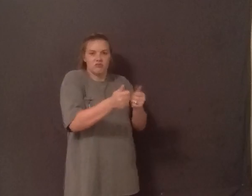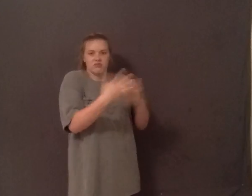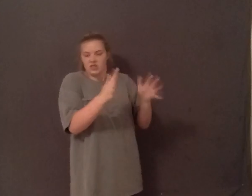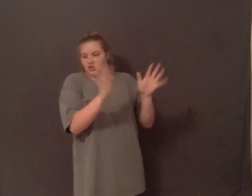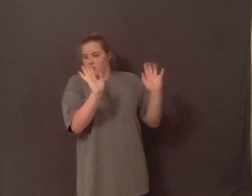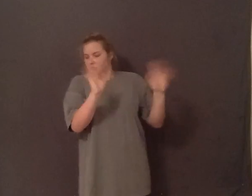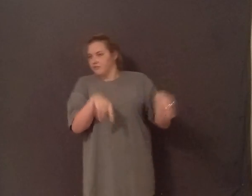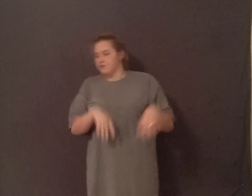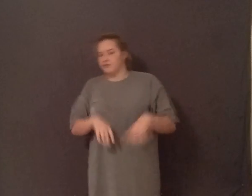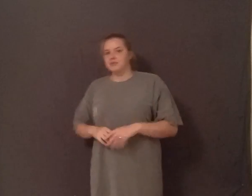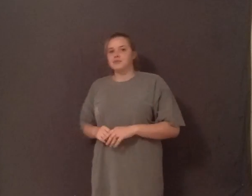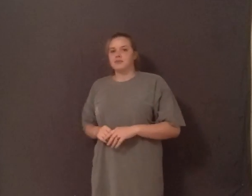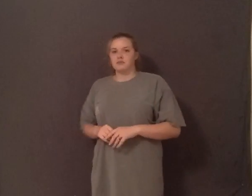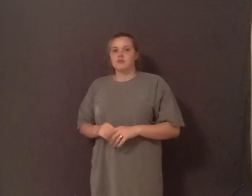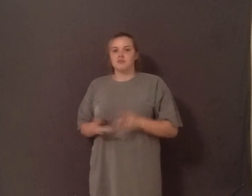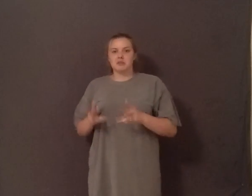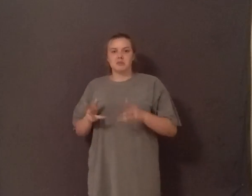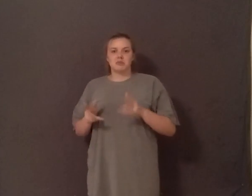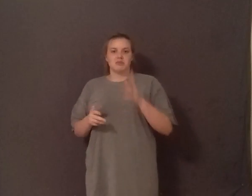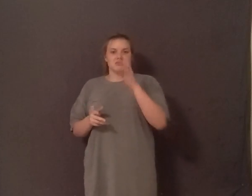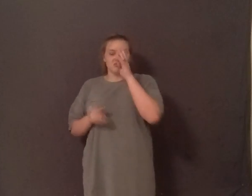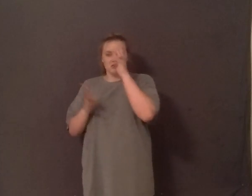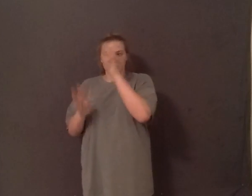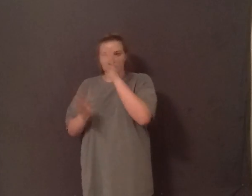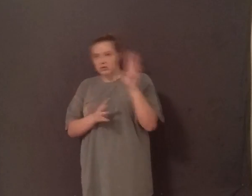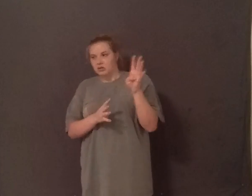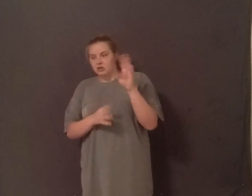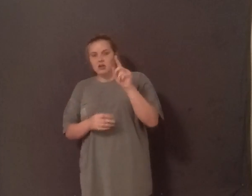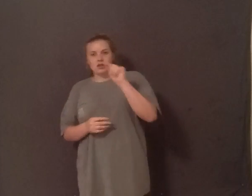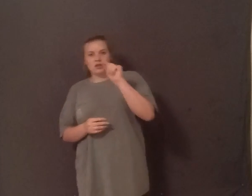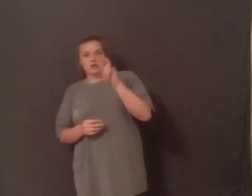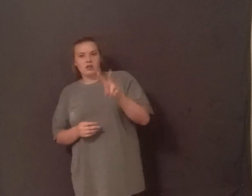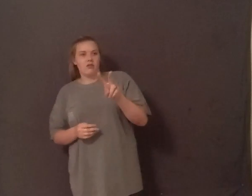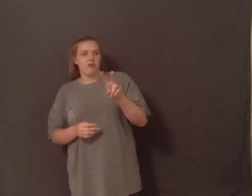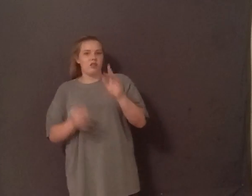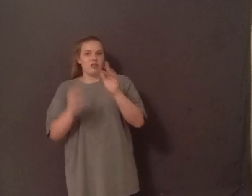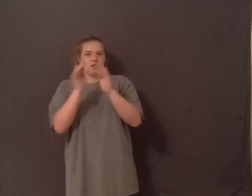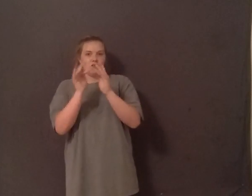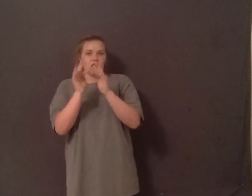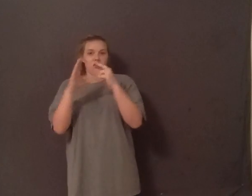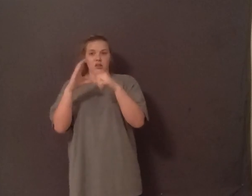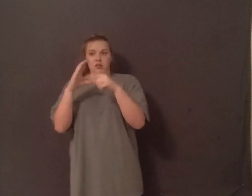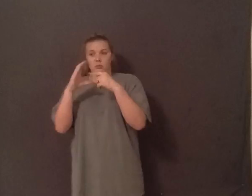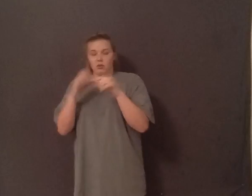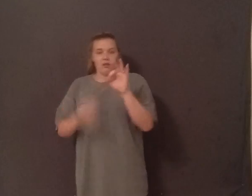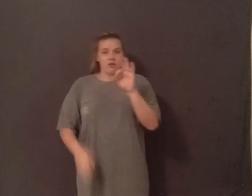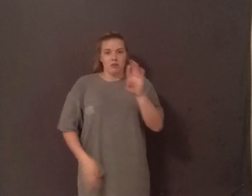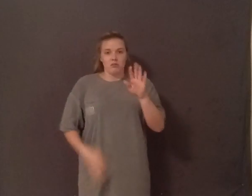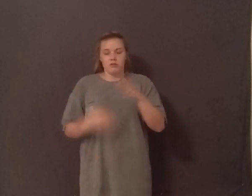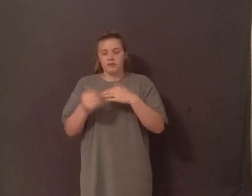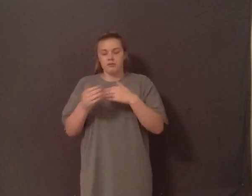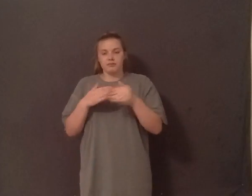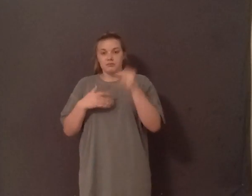maybe sometimes you get distracted by TV, movies, internet, email, Facebook, whatever. If you enjoy the task, there's